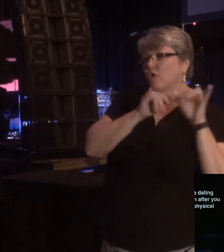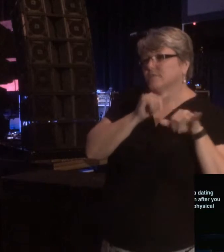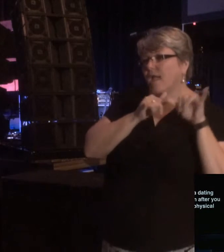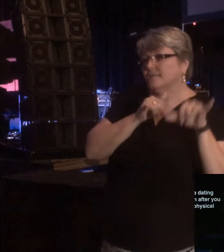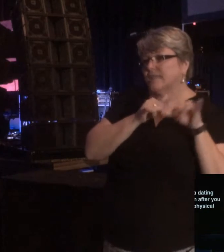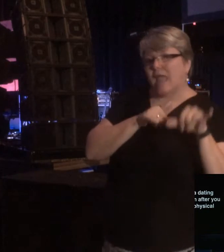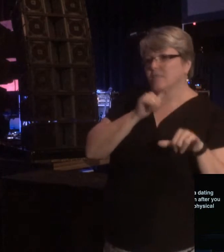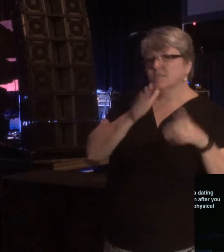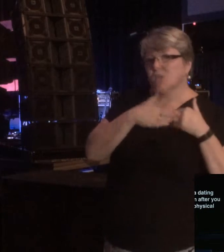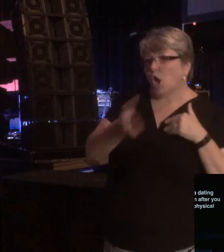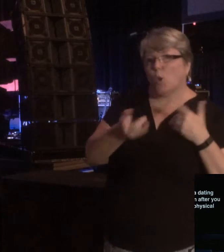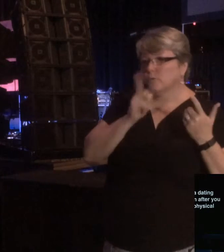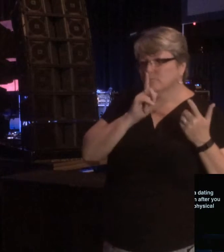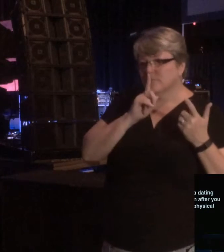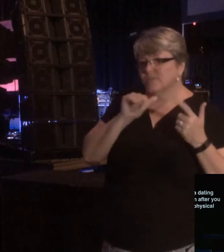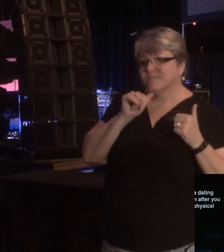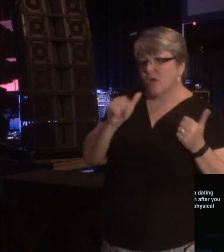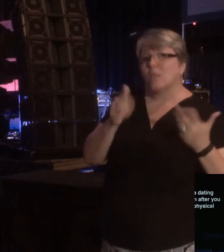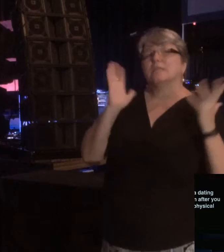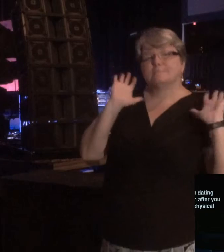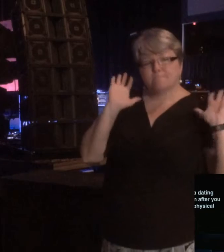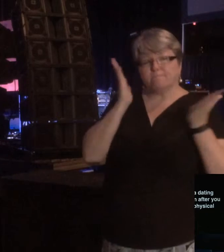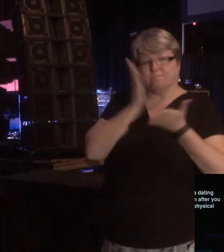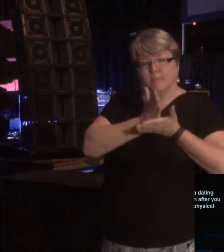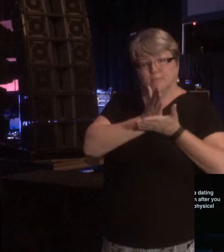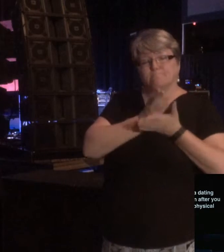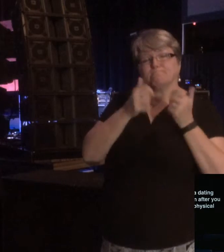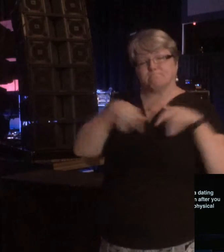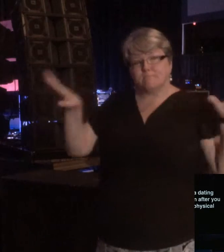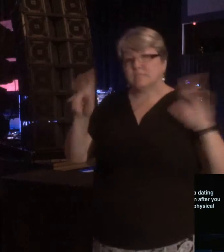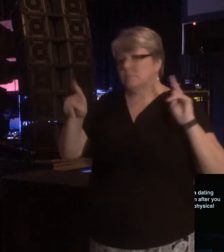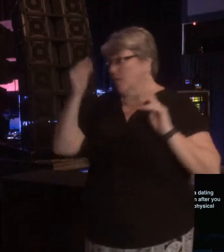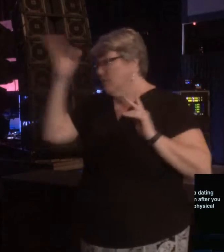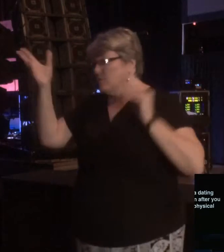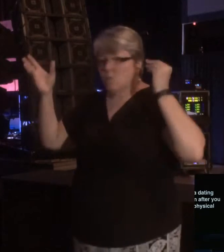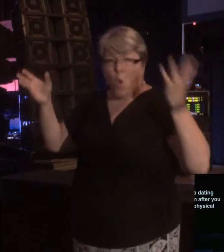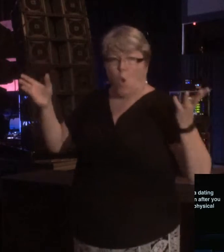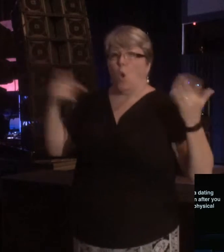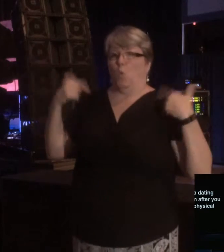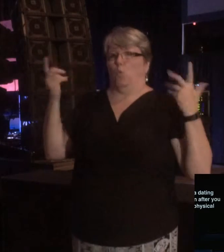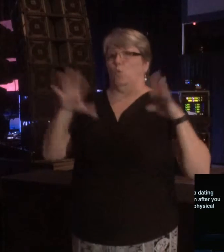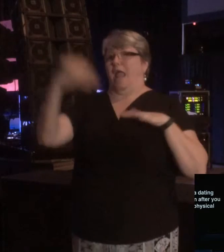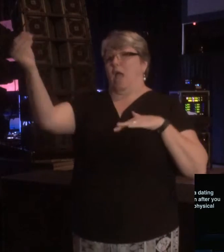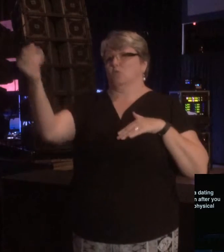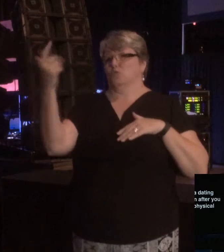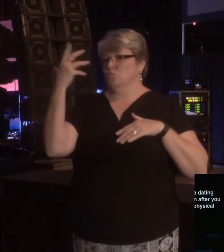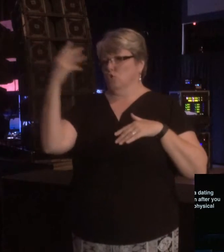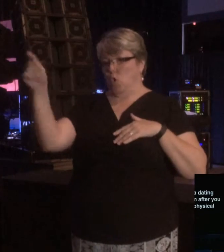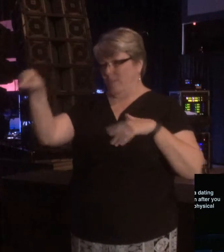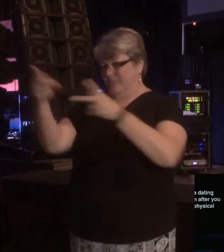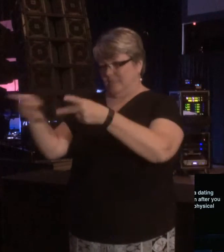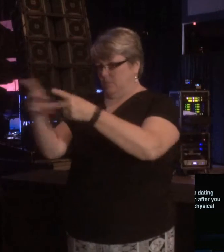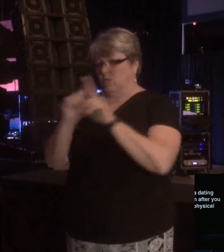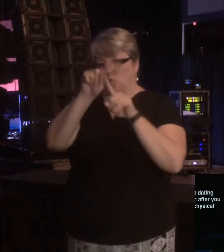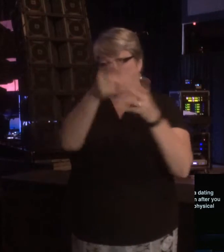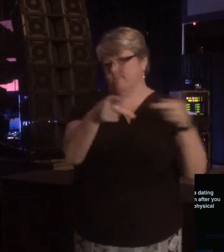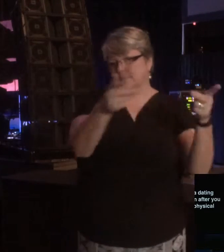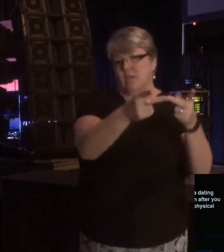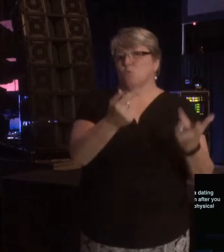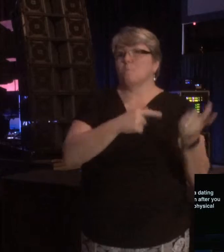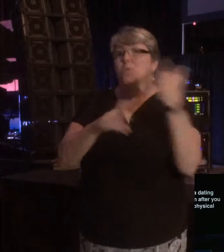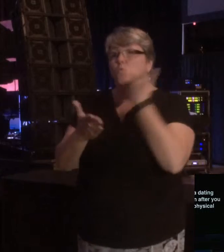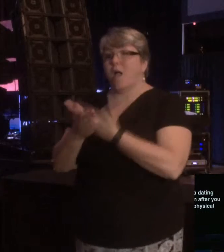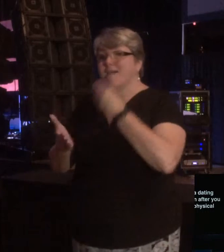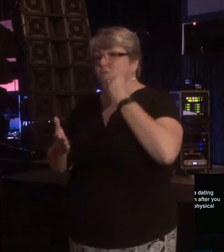calculate the parts, to give him a plan. He will do it. And also in that time, what was so